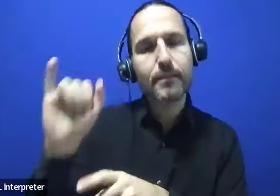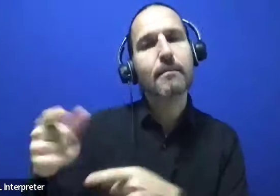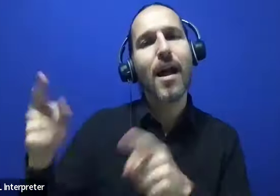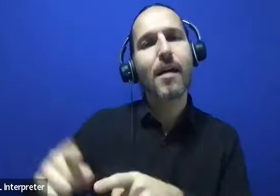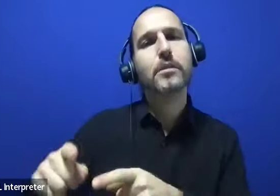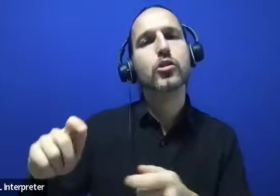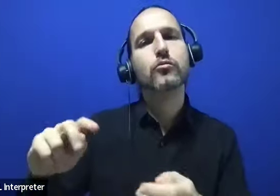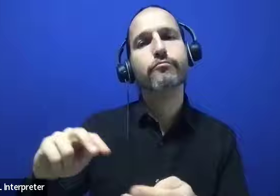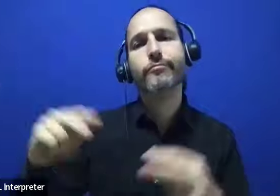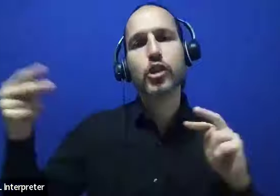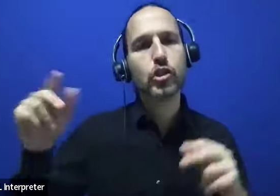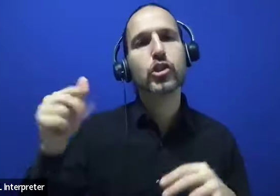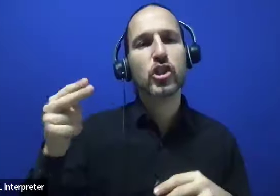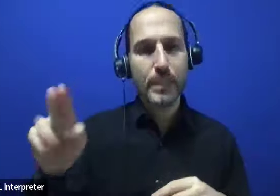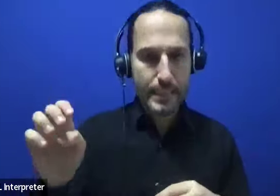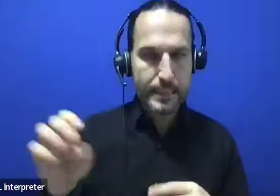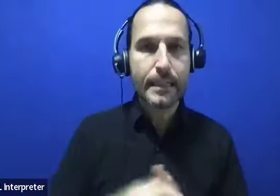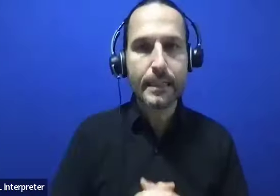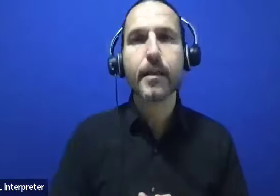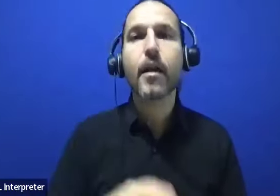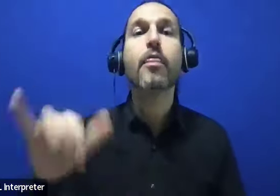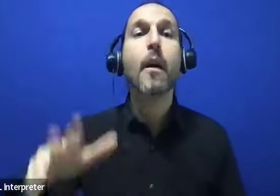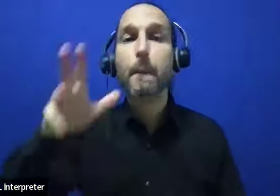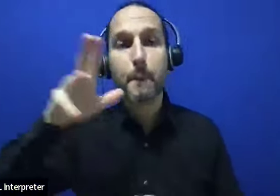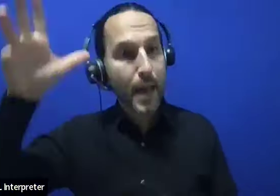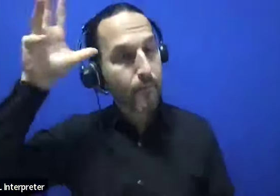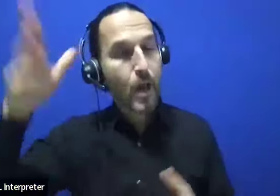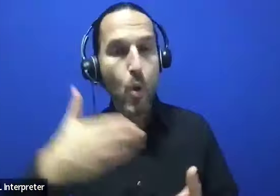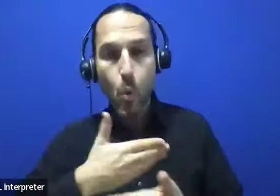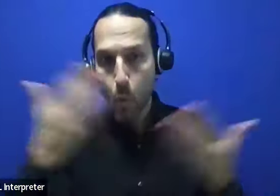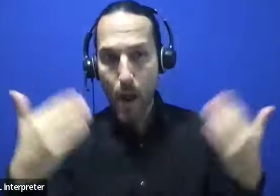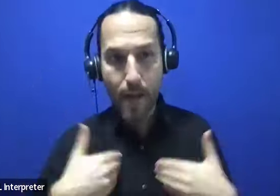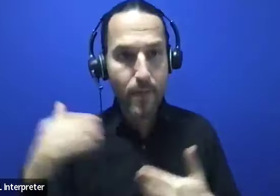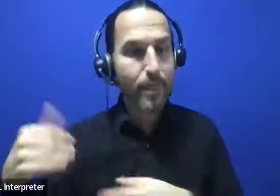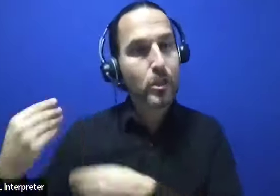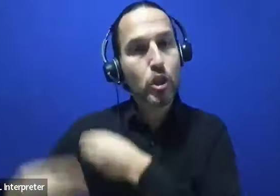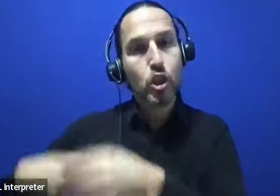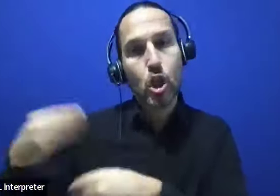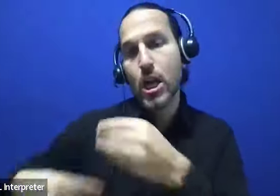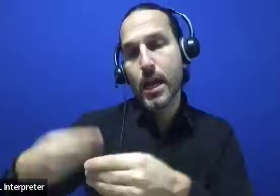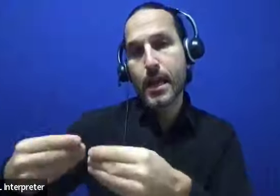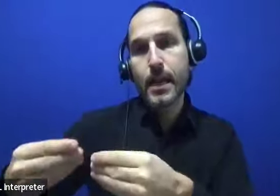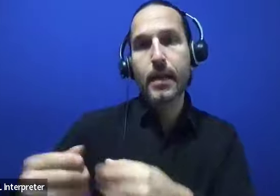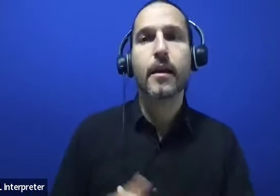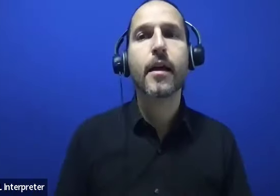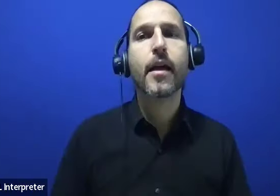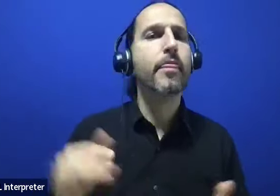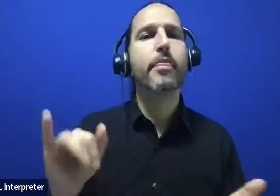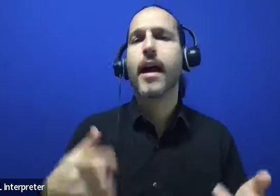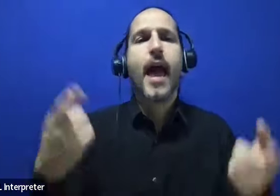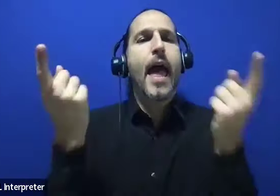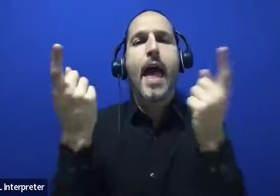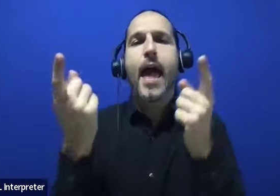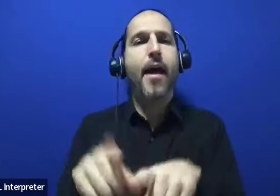gene. That means the parents don't have the gene. It's not inherited. It's a